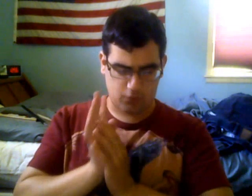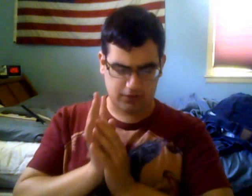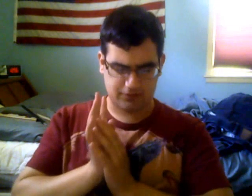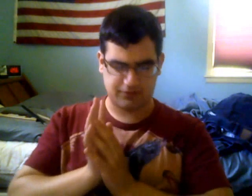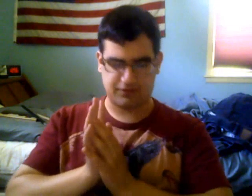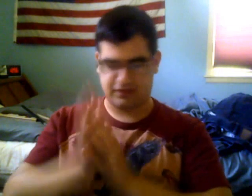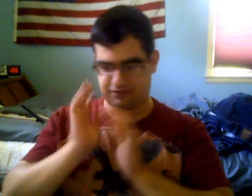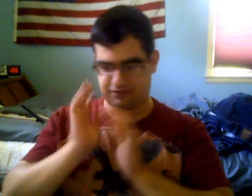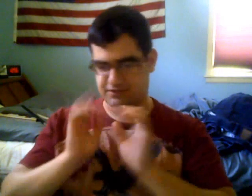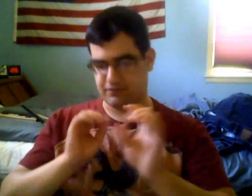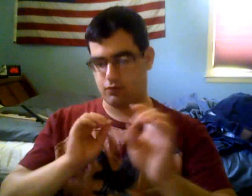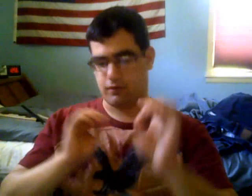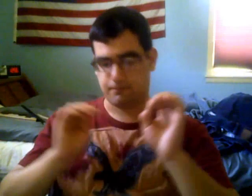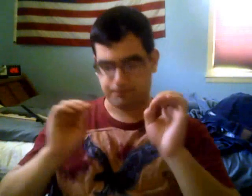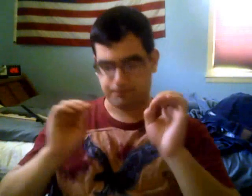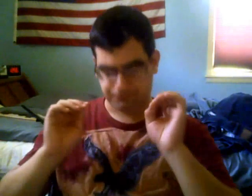1974. Yeah, I think it's 74.